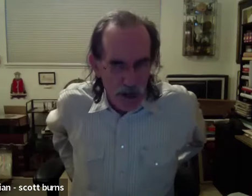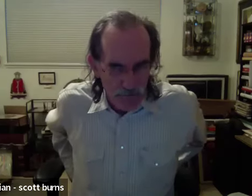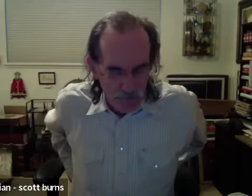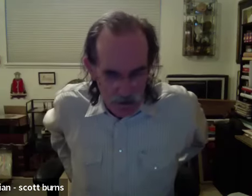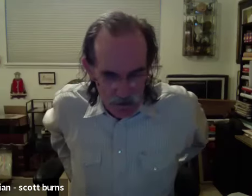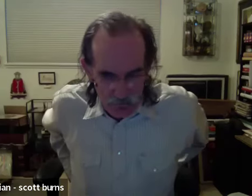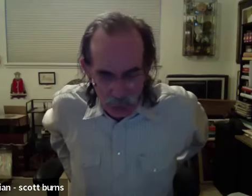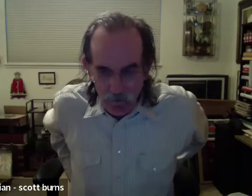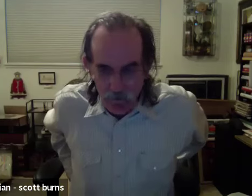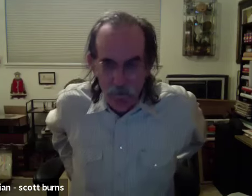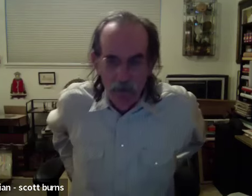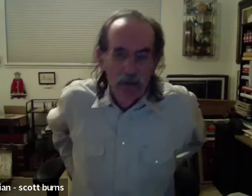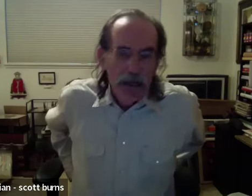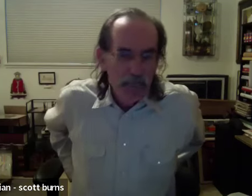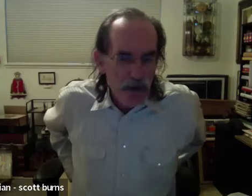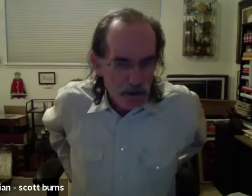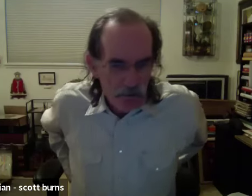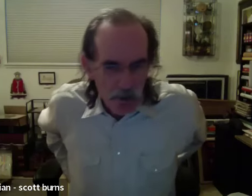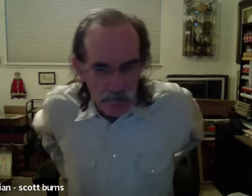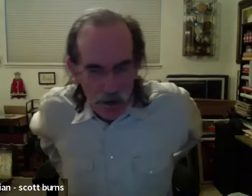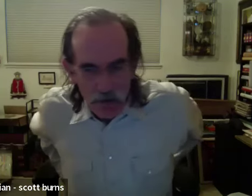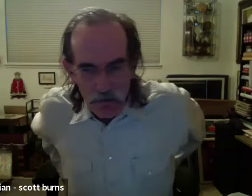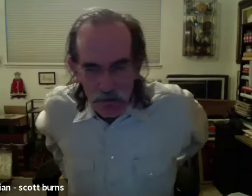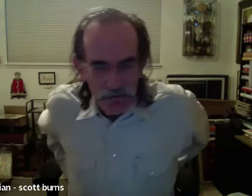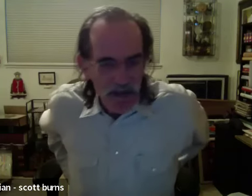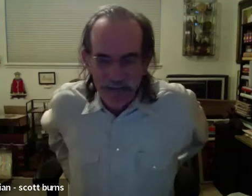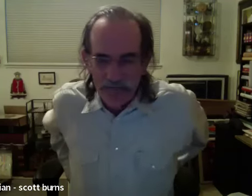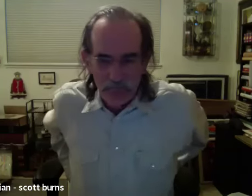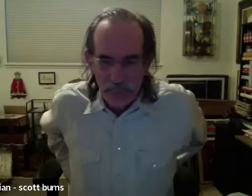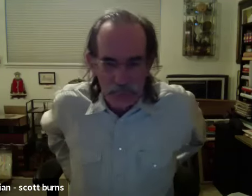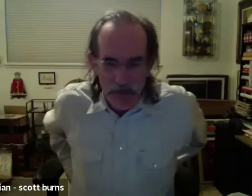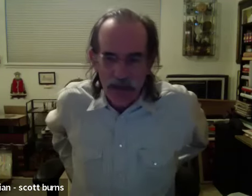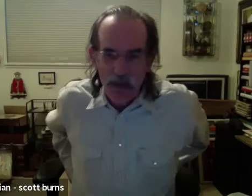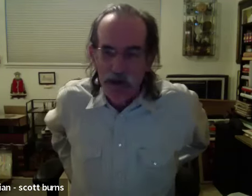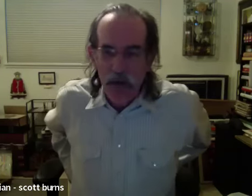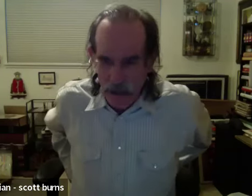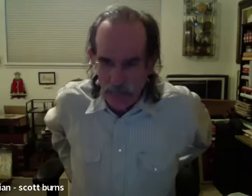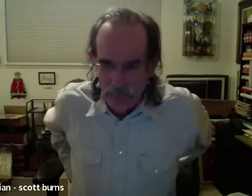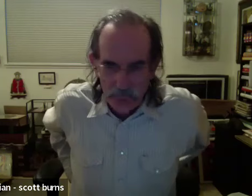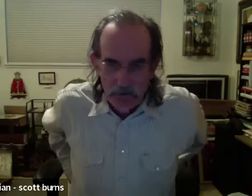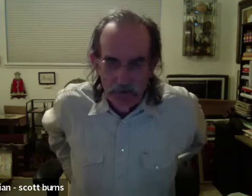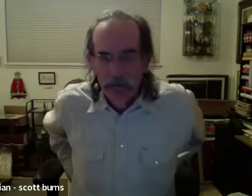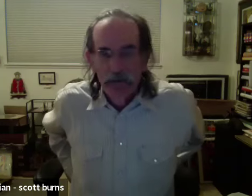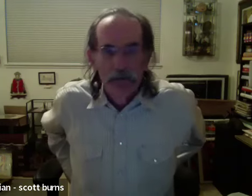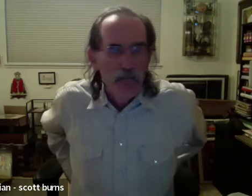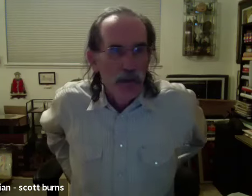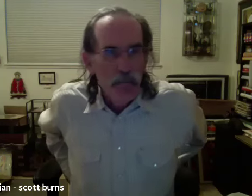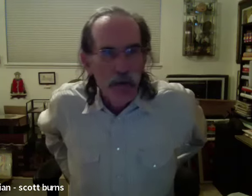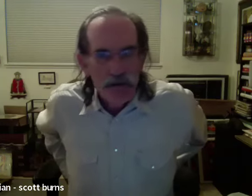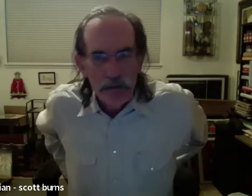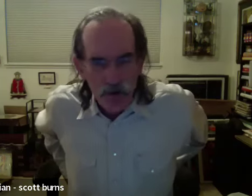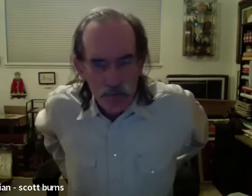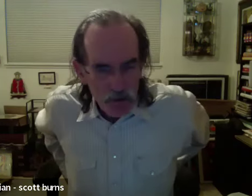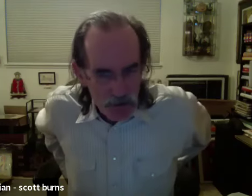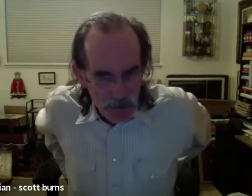for ratification. A motion to postpone does not make it go away. A